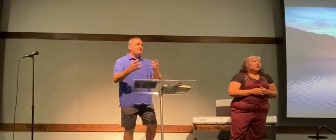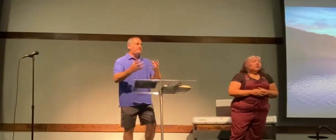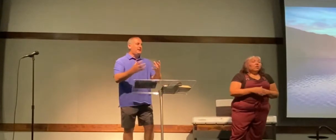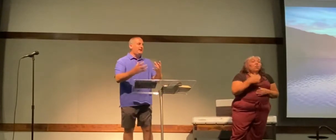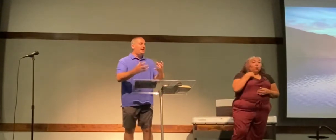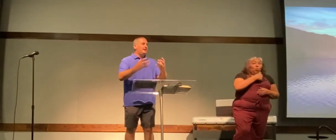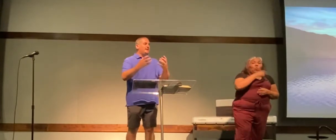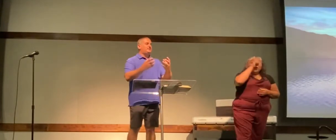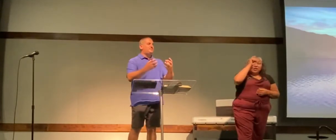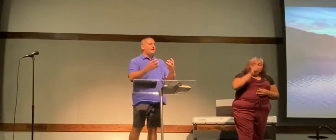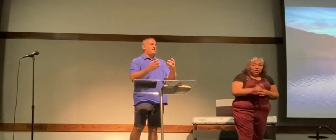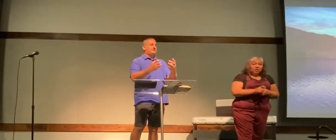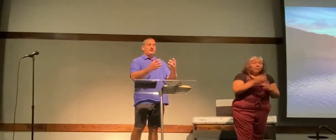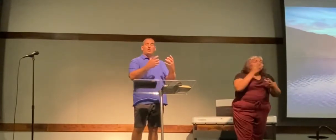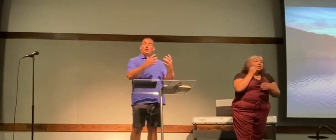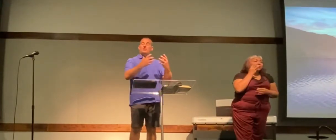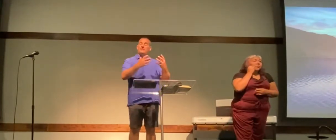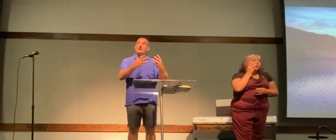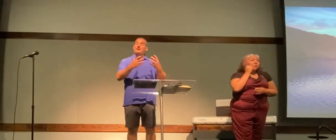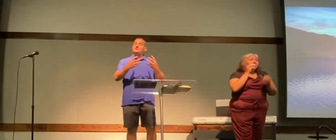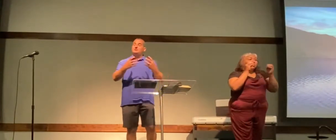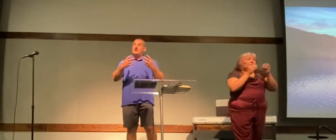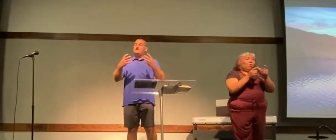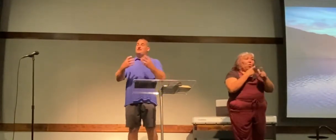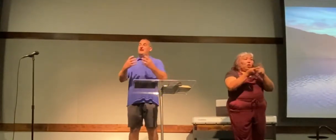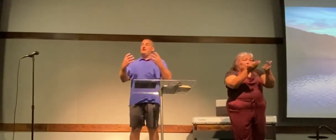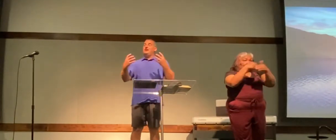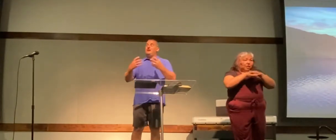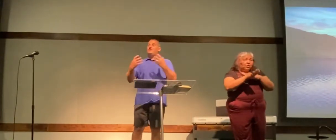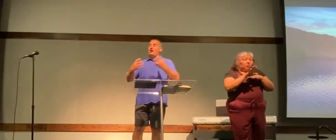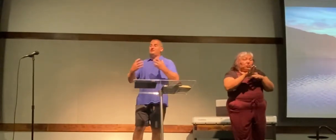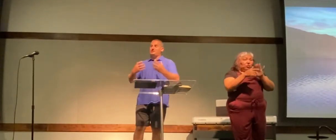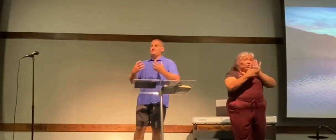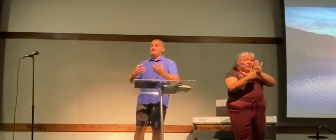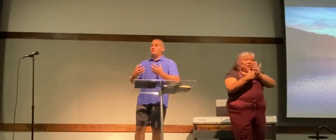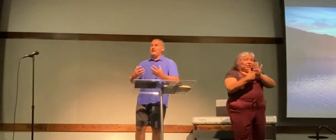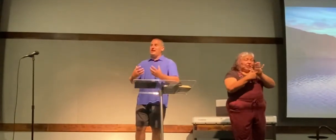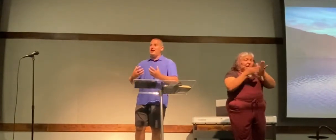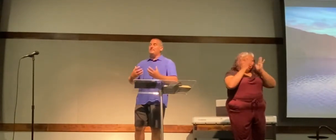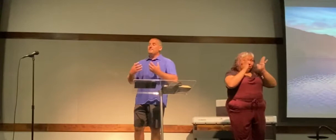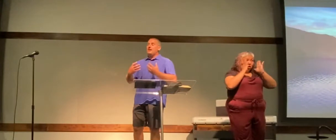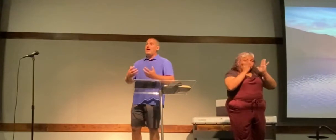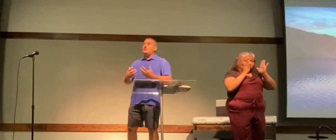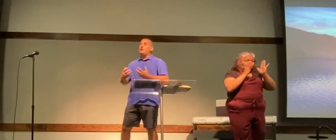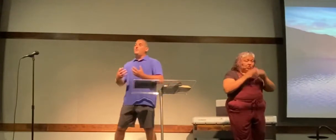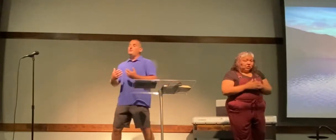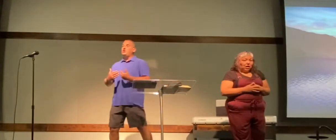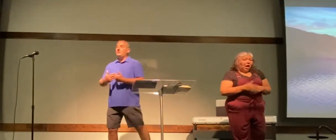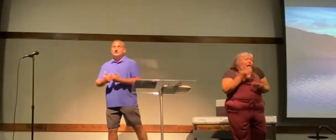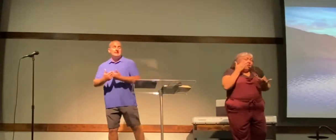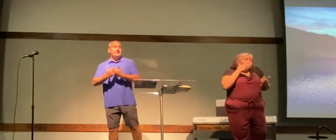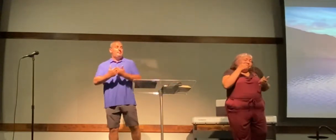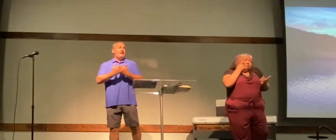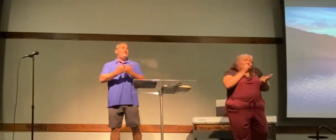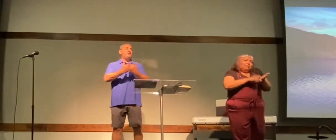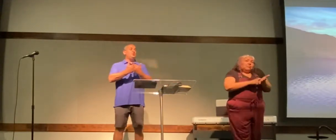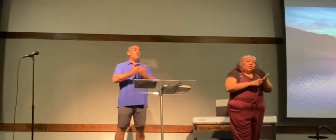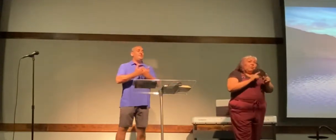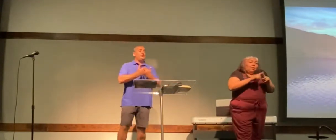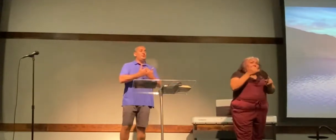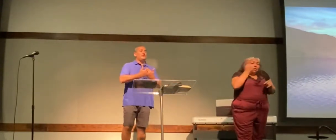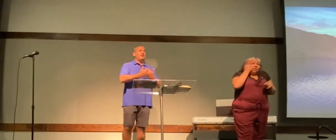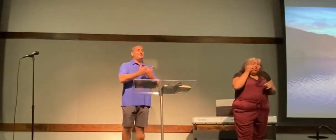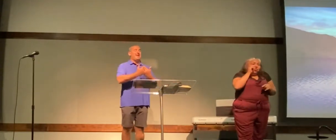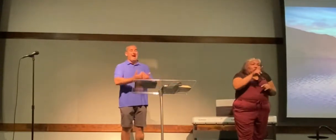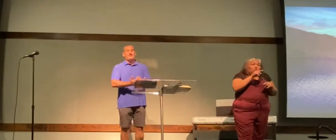need to be experiencing or coming into a state of consciousness right now. I don't know if you know this, but